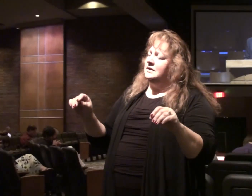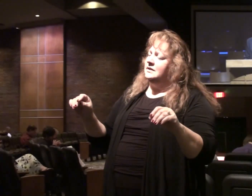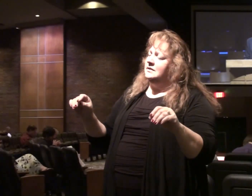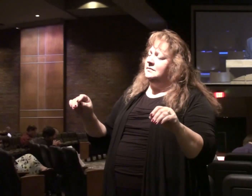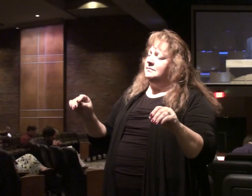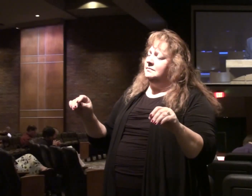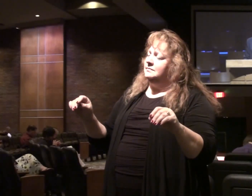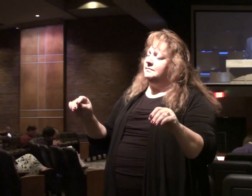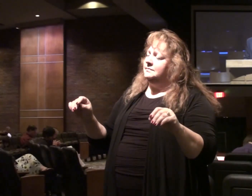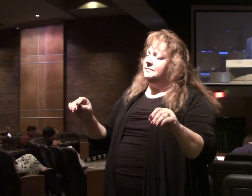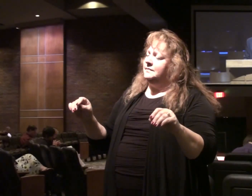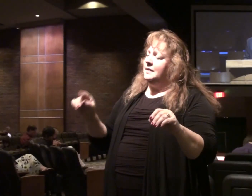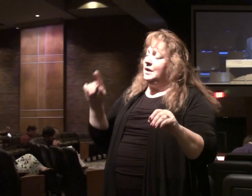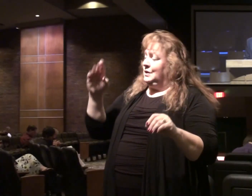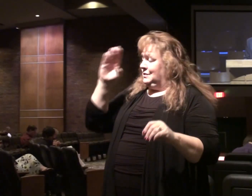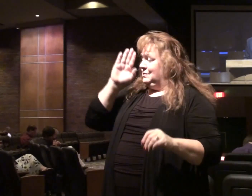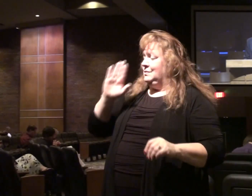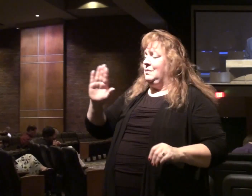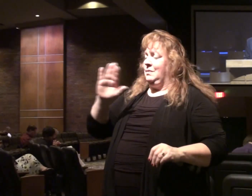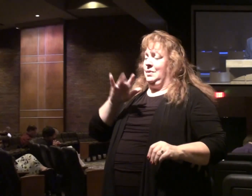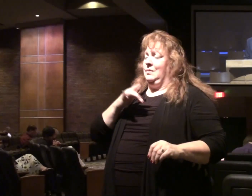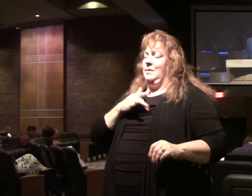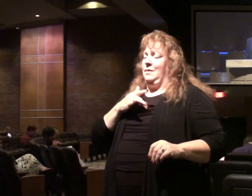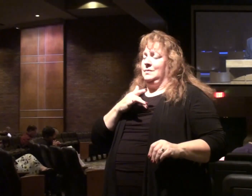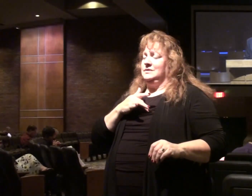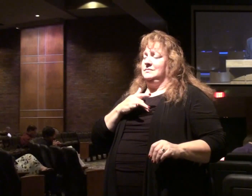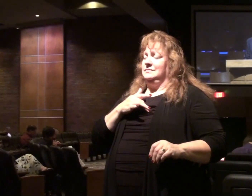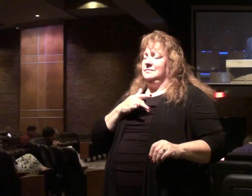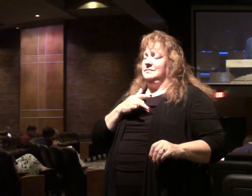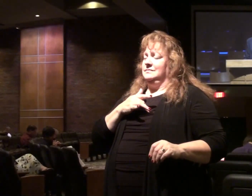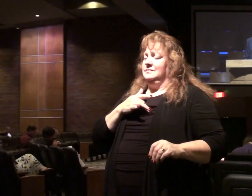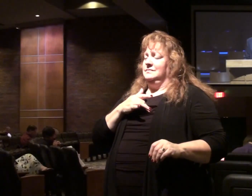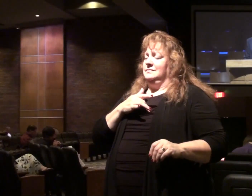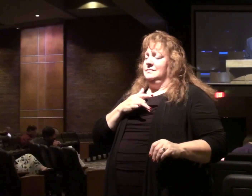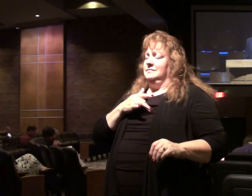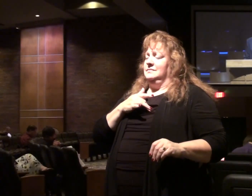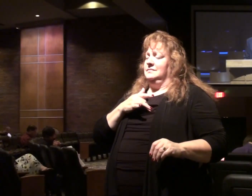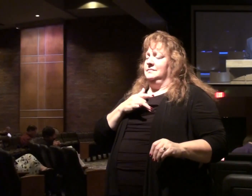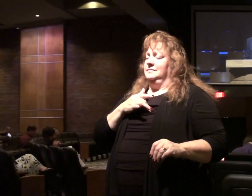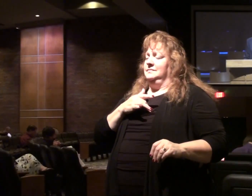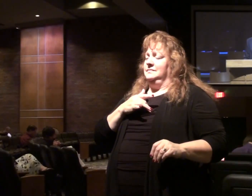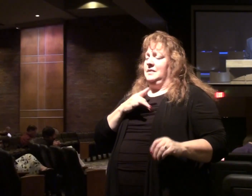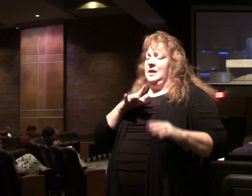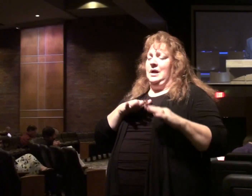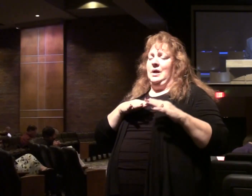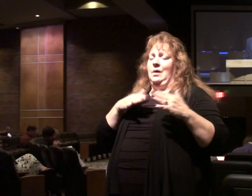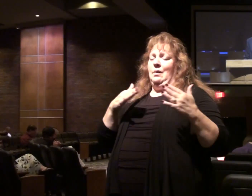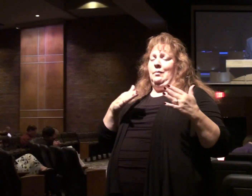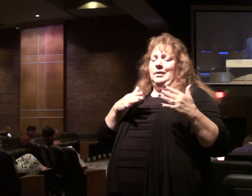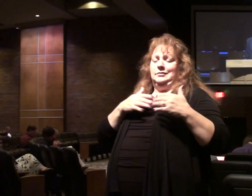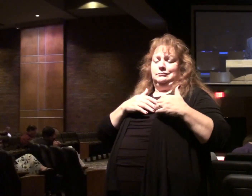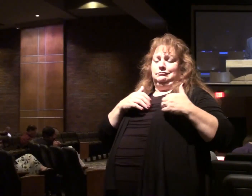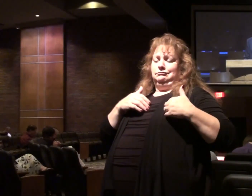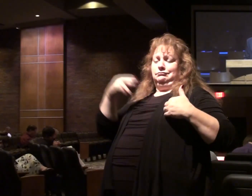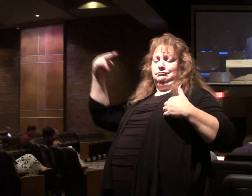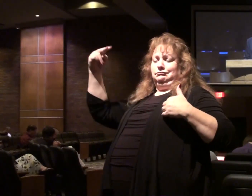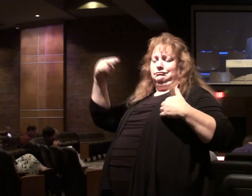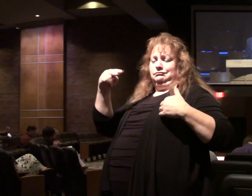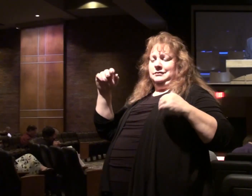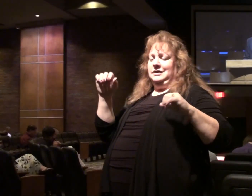go. Lord, you know the hearts of each one gathered here. They are open and naked before your